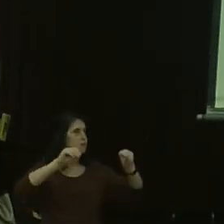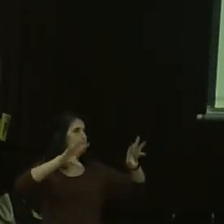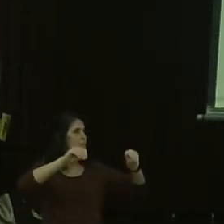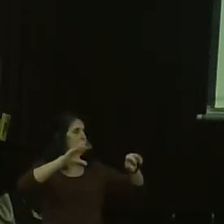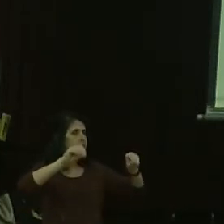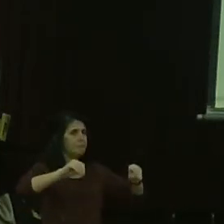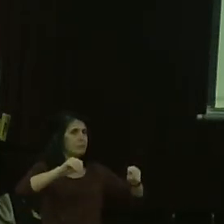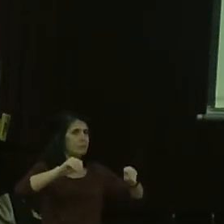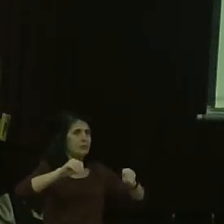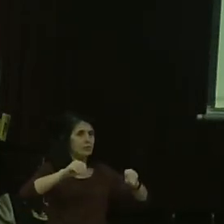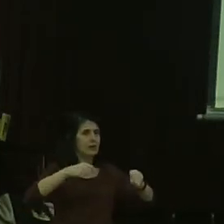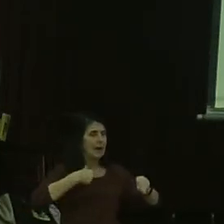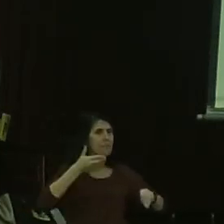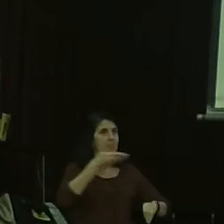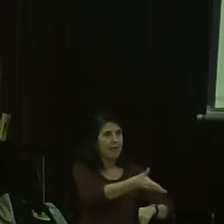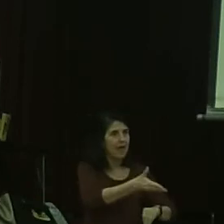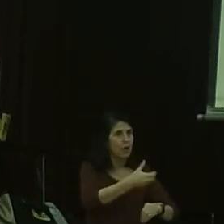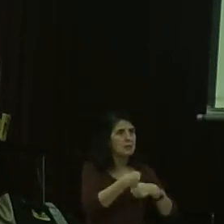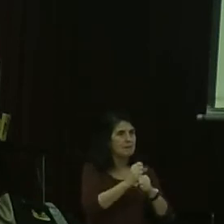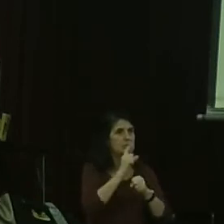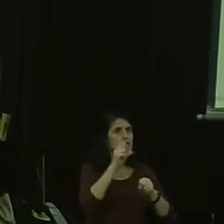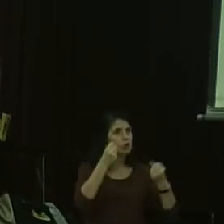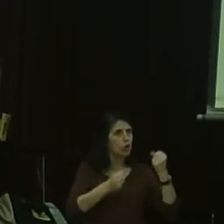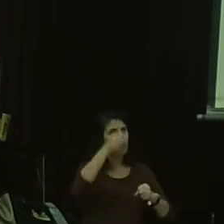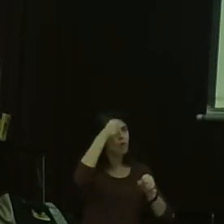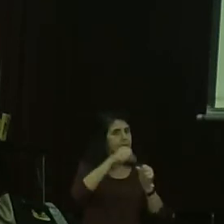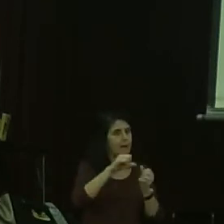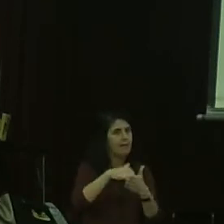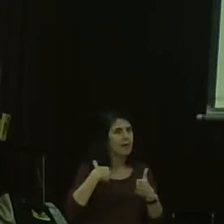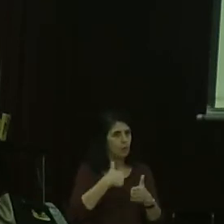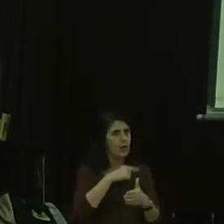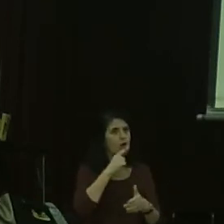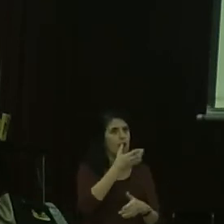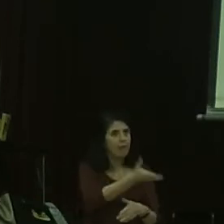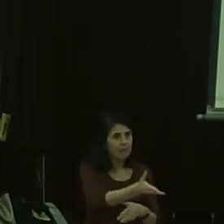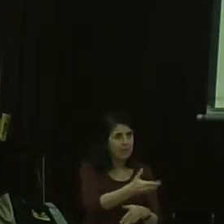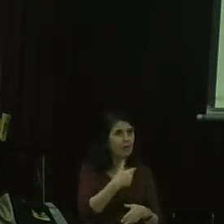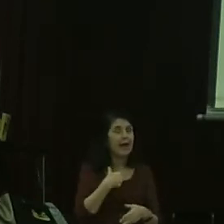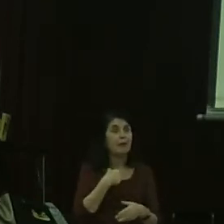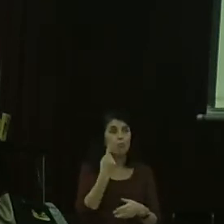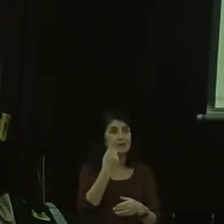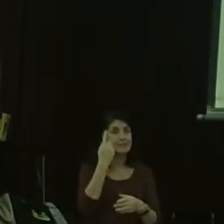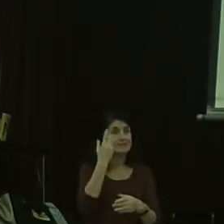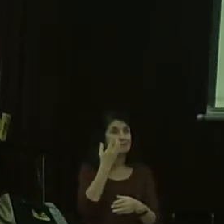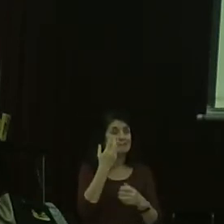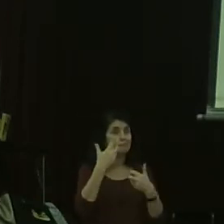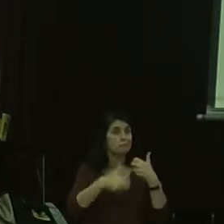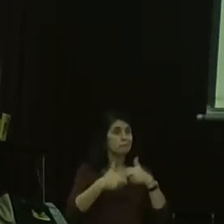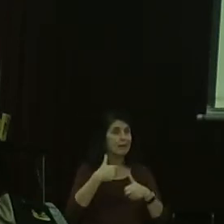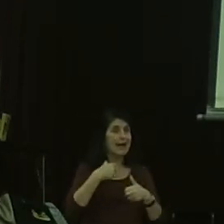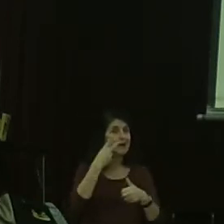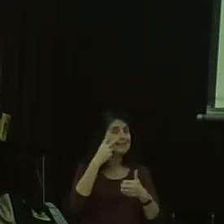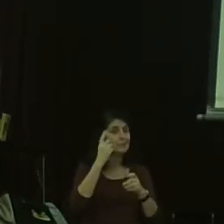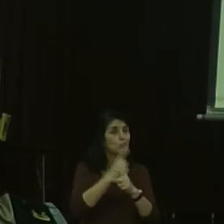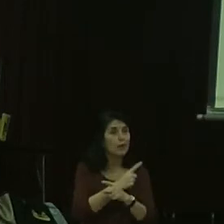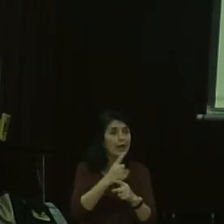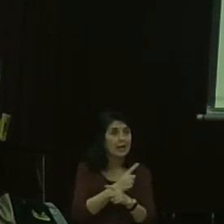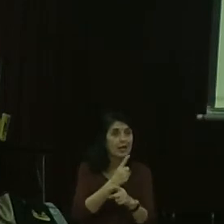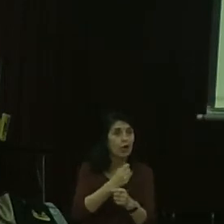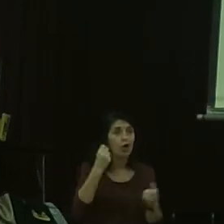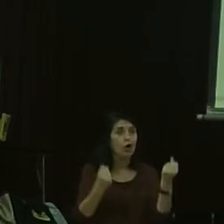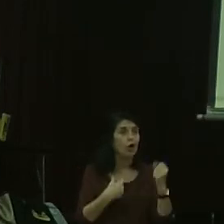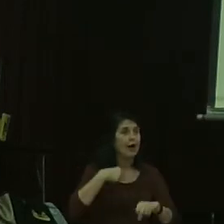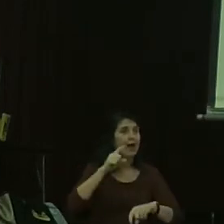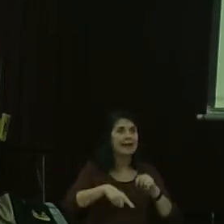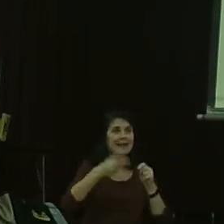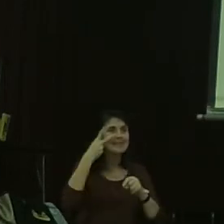be present there. One thing I haven't heard that I run into on a regular basis is cars where I cannot